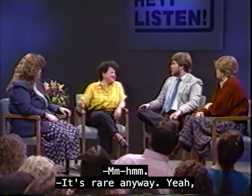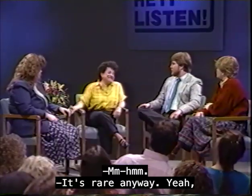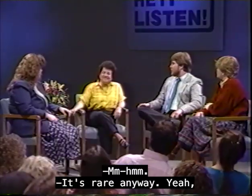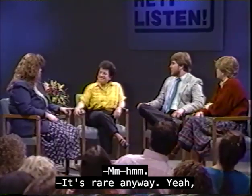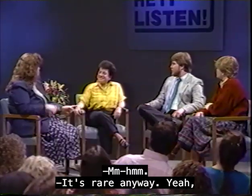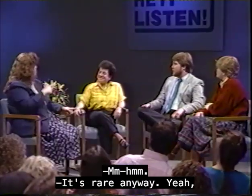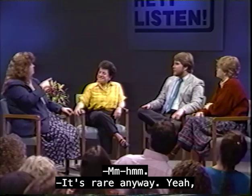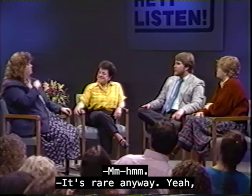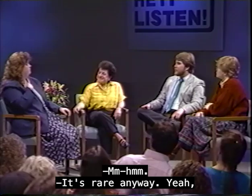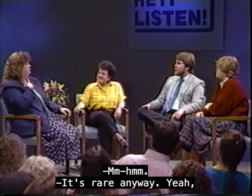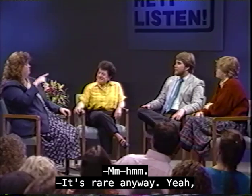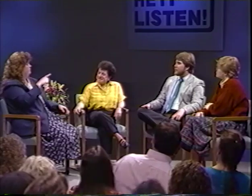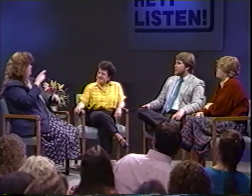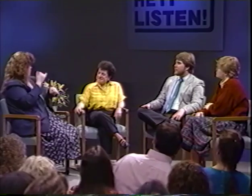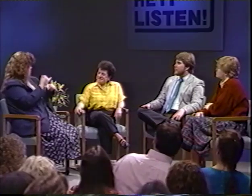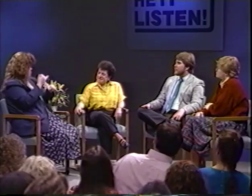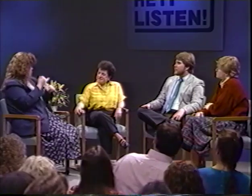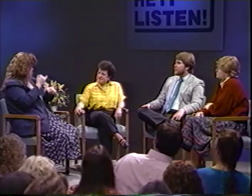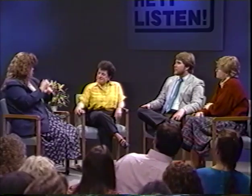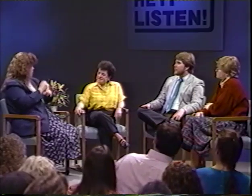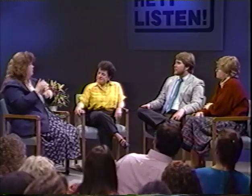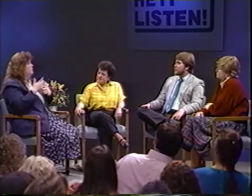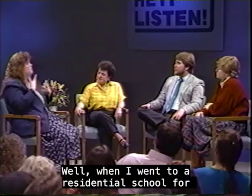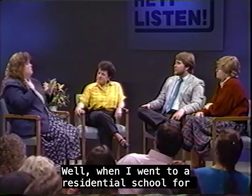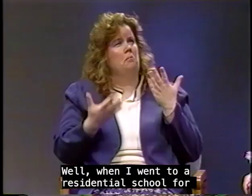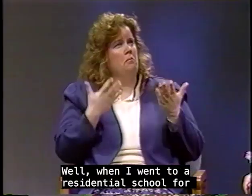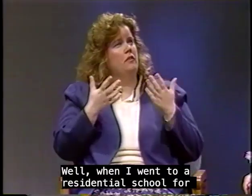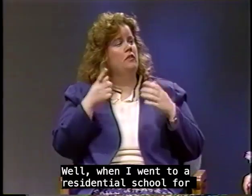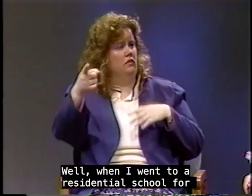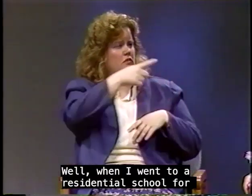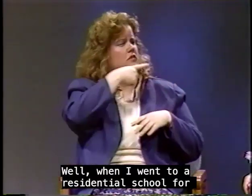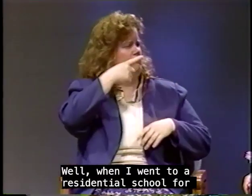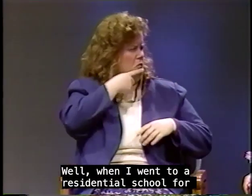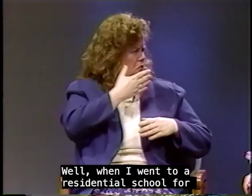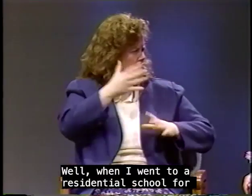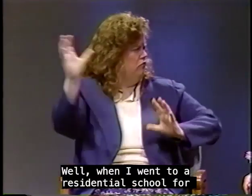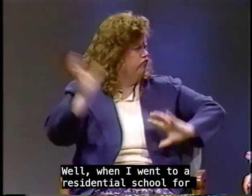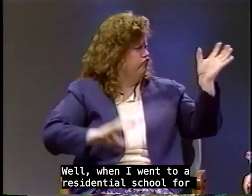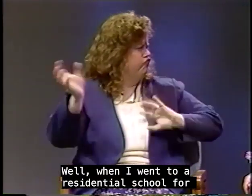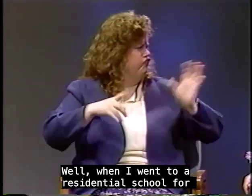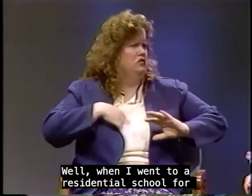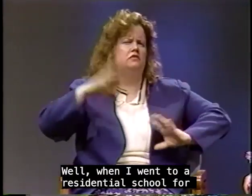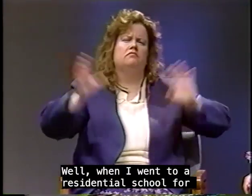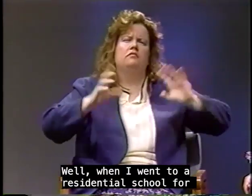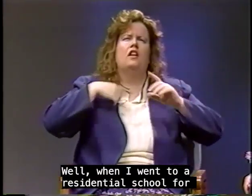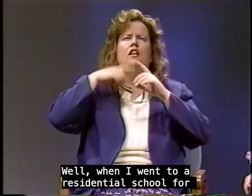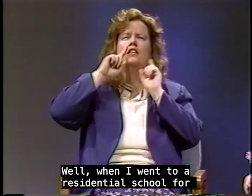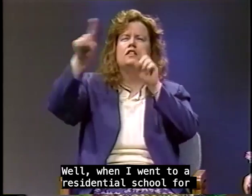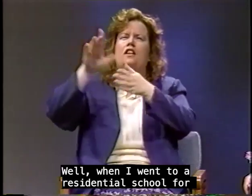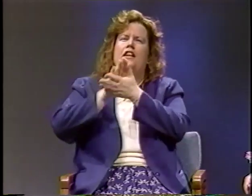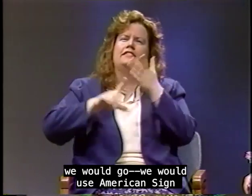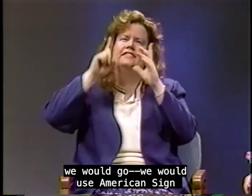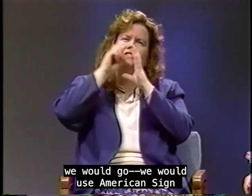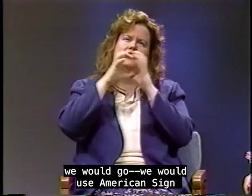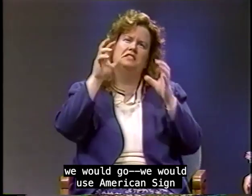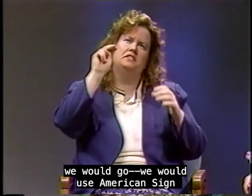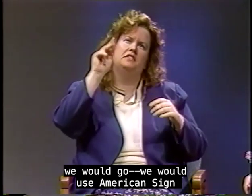It's rare anyway, yeah. Well, when I went to a residential school for the deaf, we would